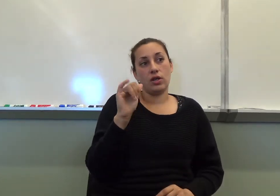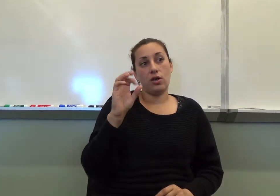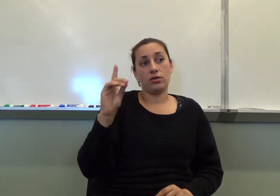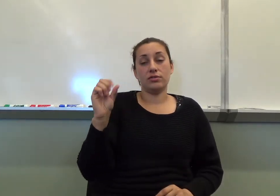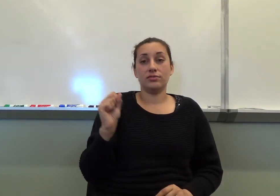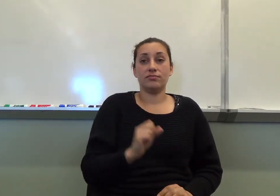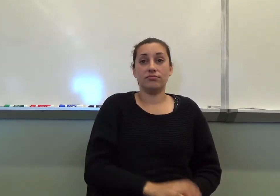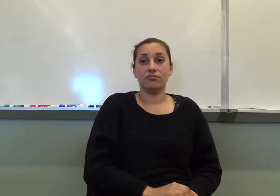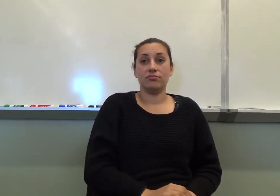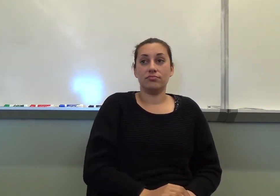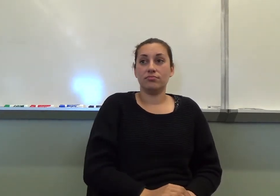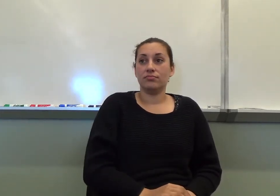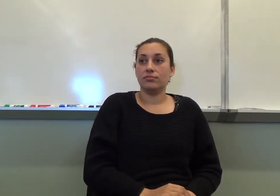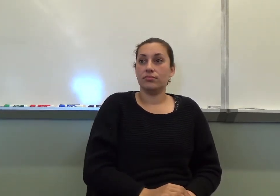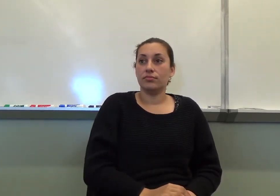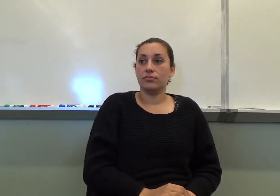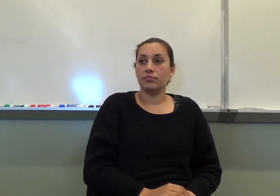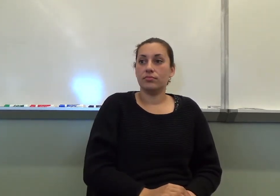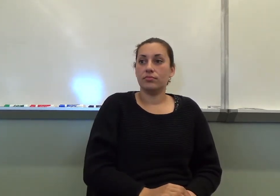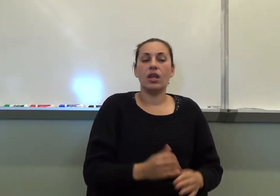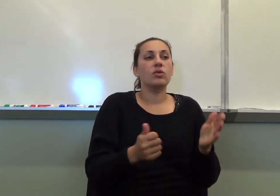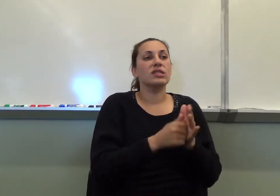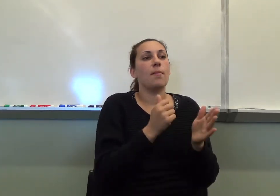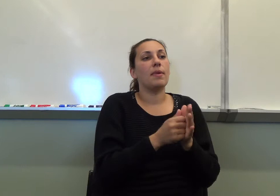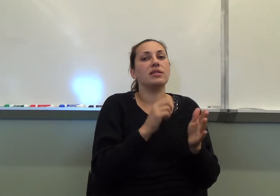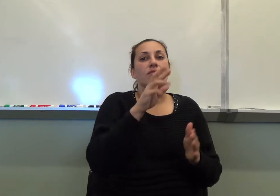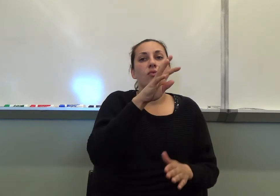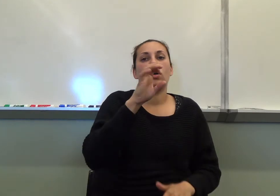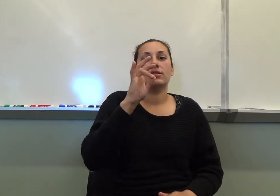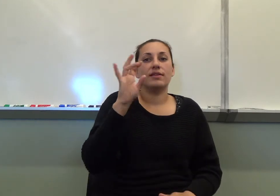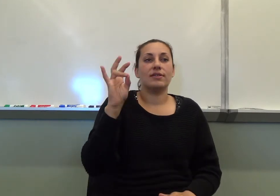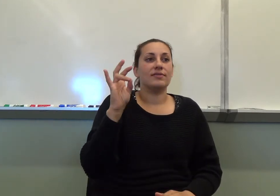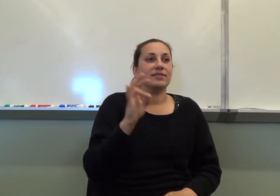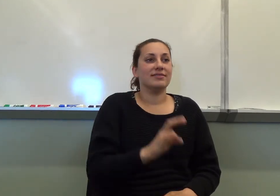What page are you on? Well, that was on page 477.